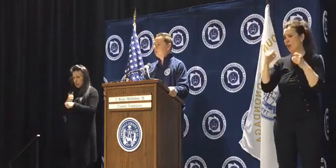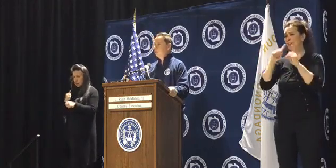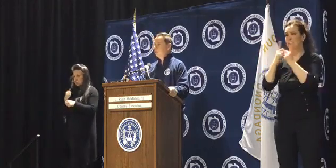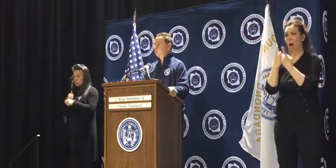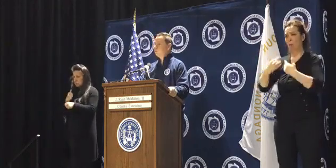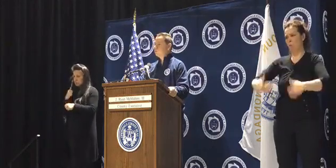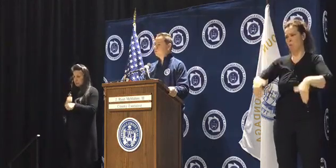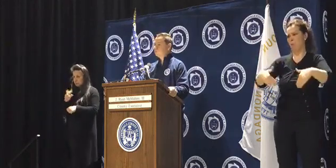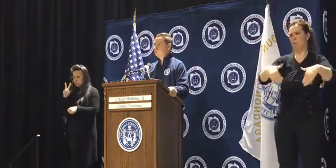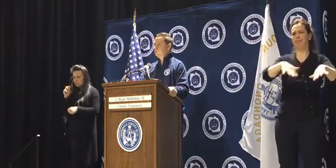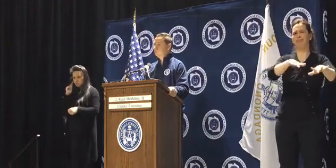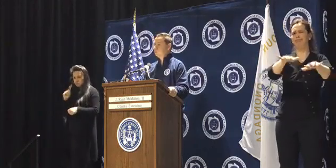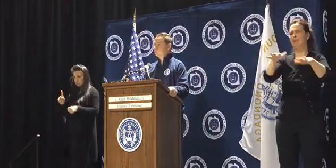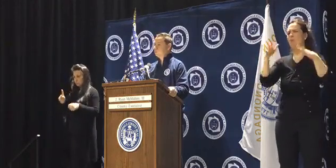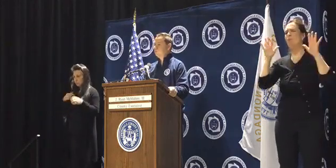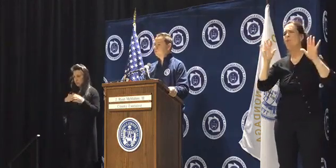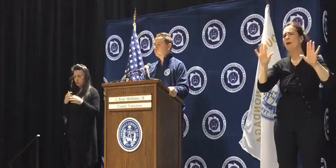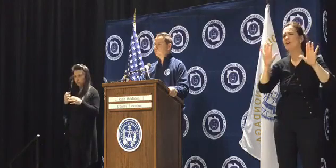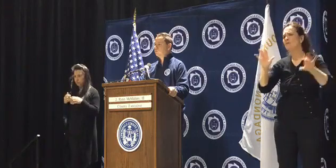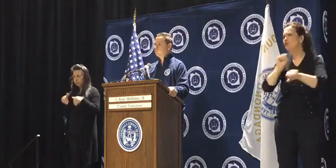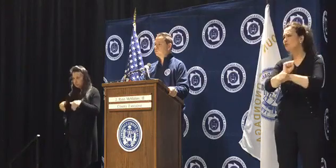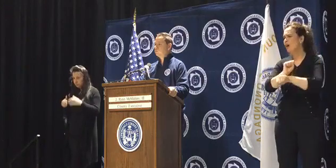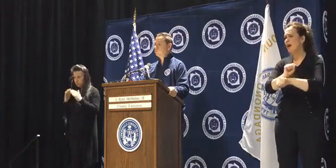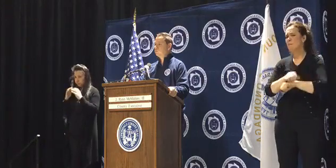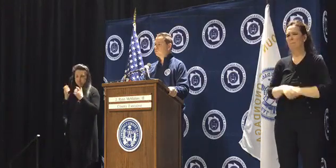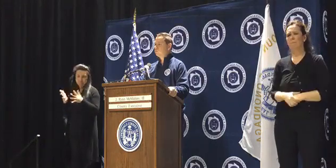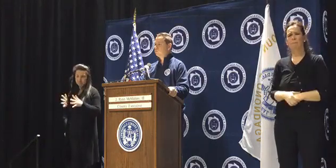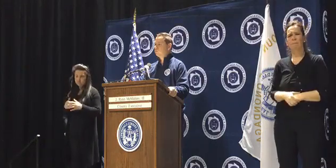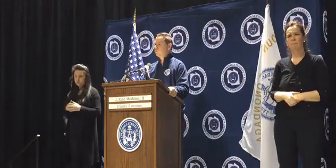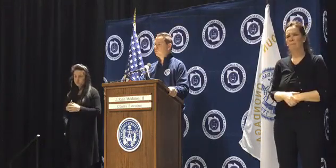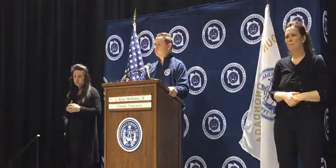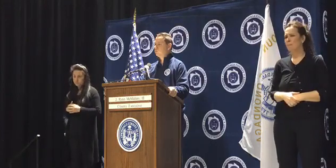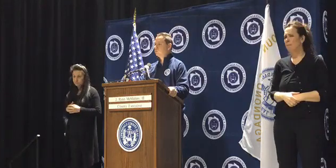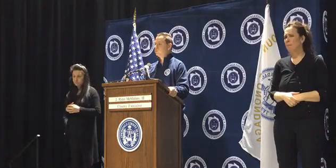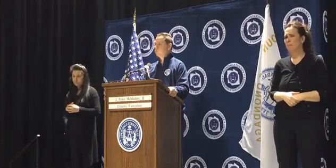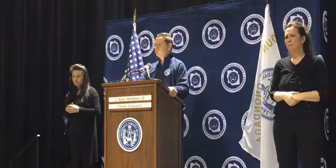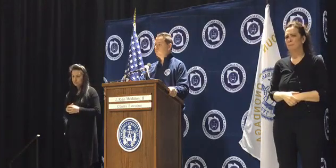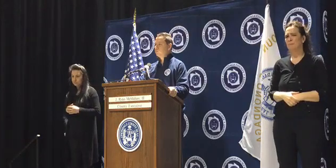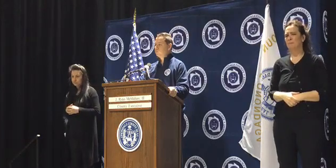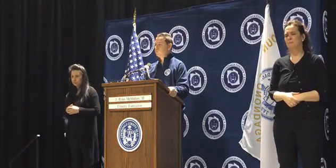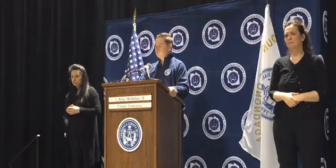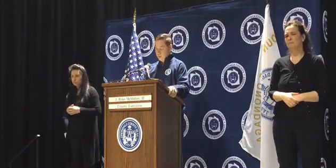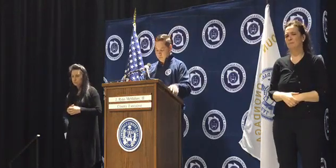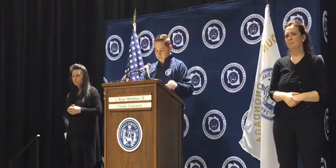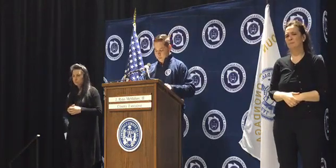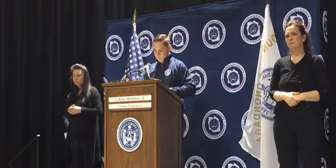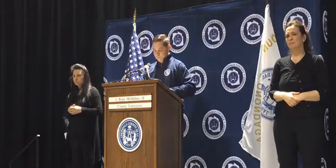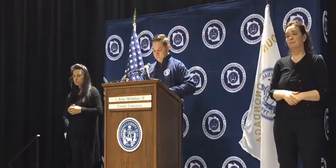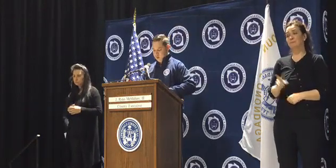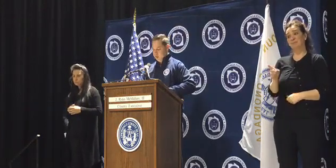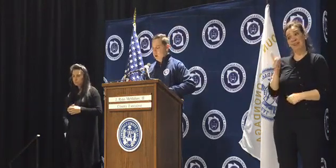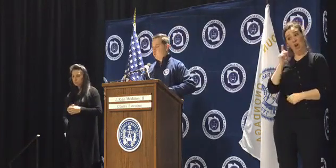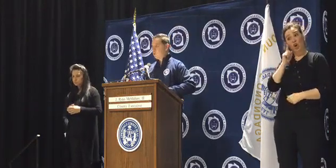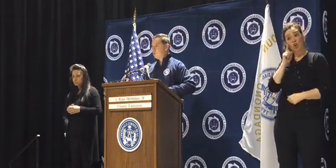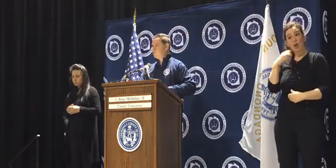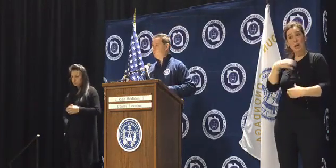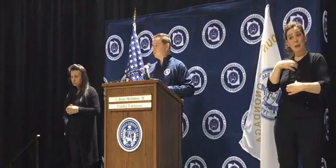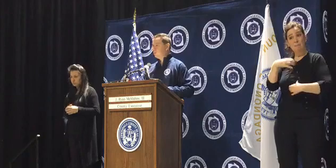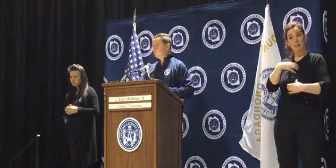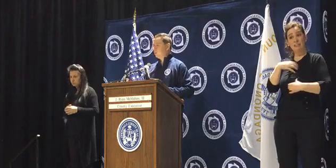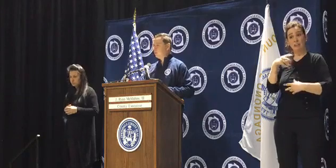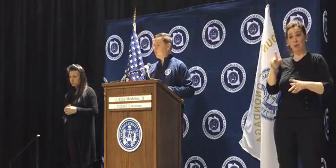right direction, though. If there are complaints because our newsroom is getting that a business is open that's non-essential, is it your office? Yeah. Yeah, call my